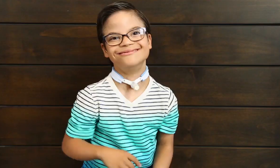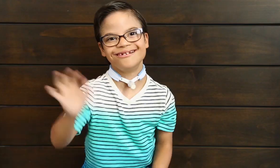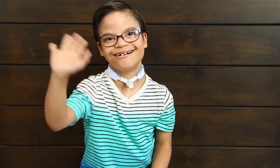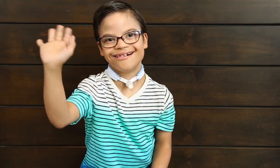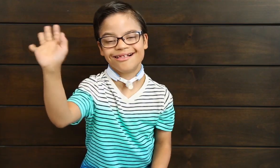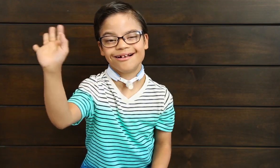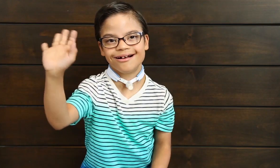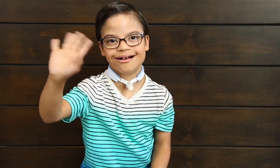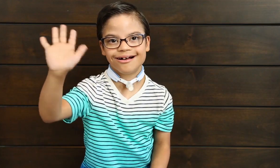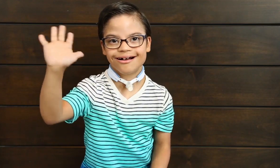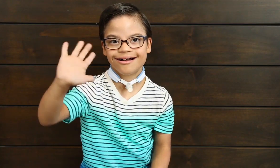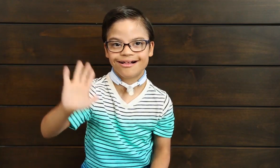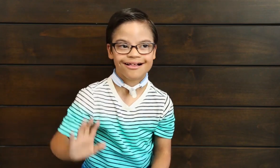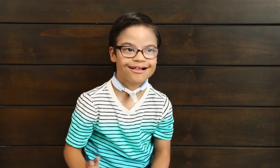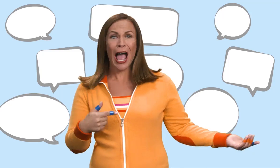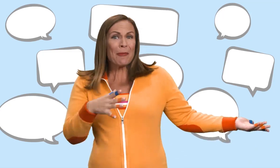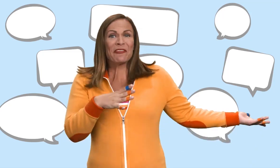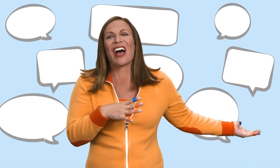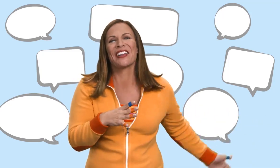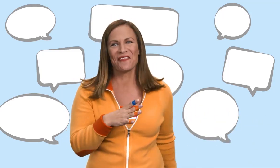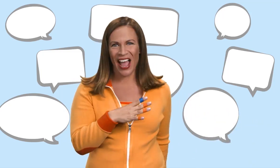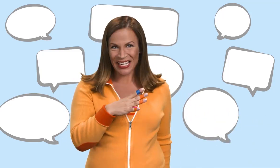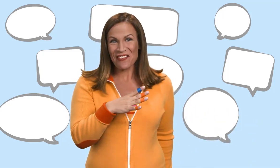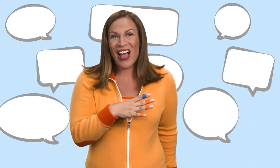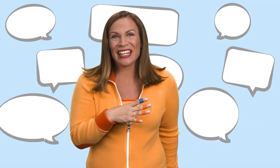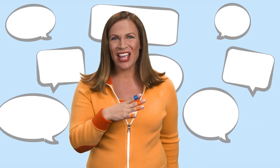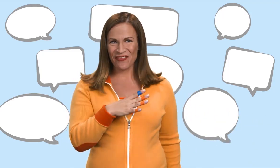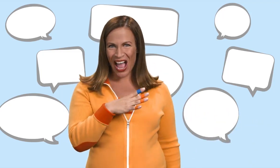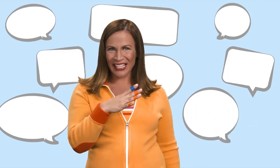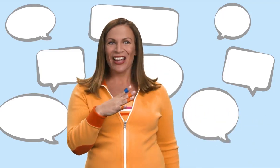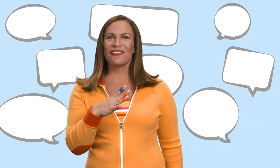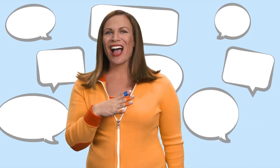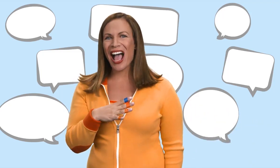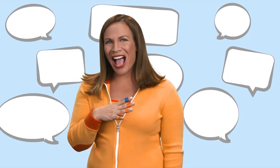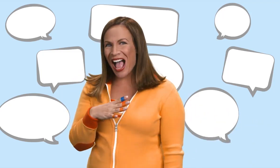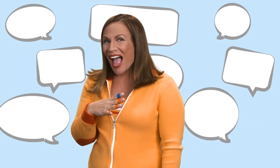hi. How are you doing? I'm fine, fine, fine, fine, fine.